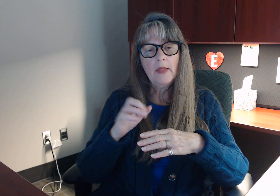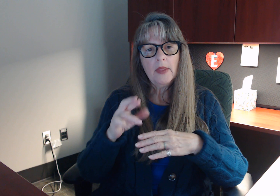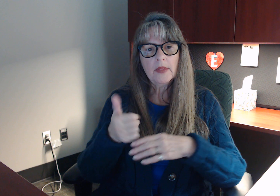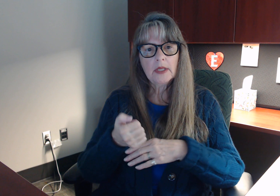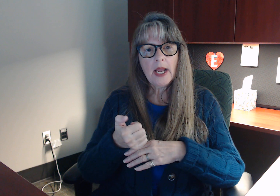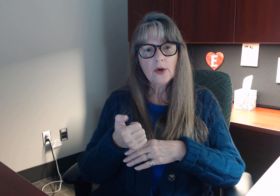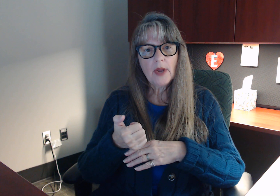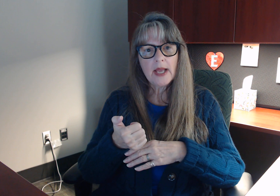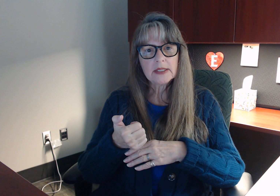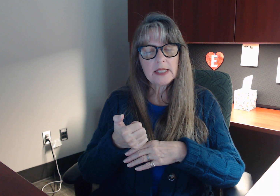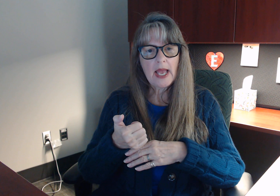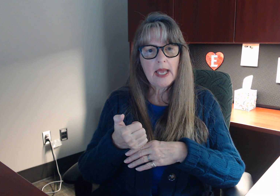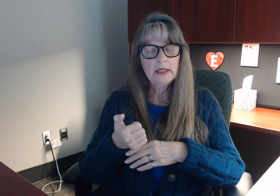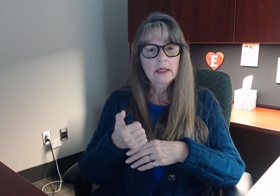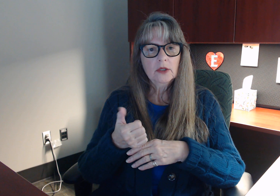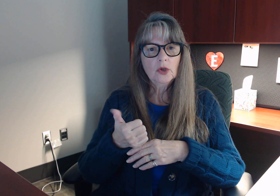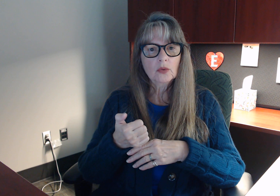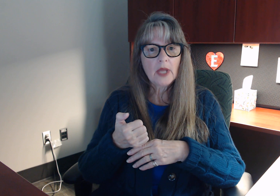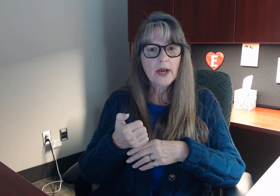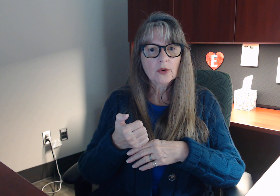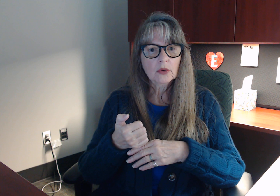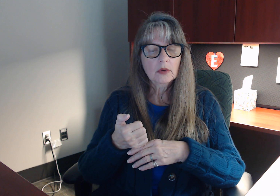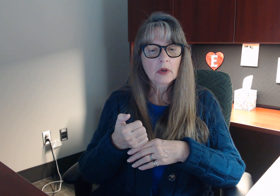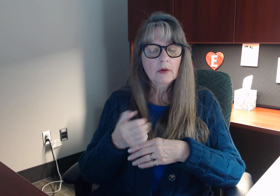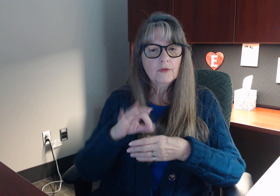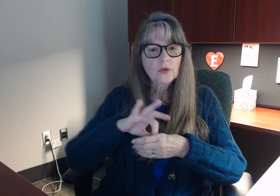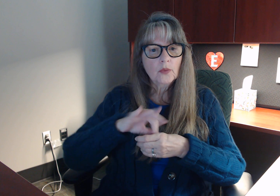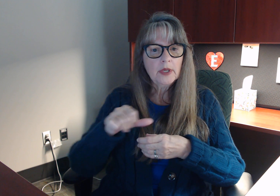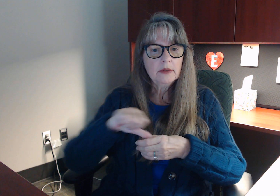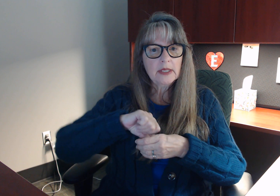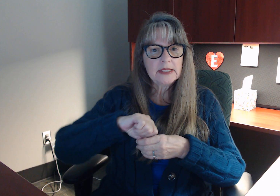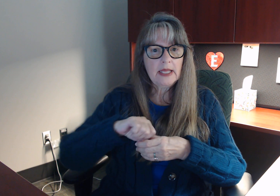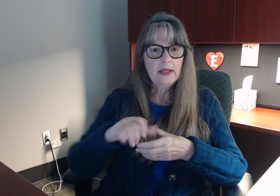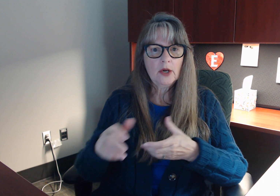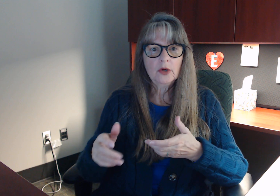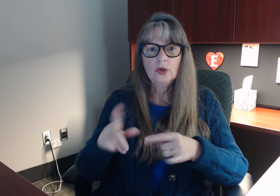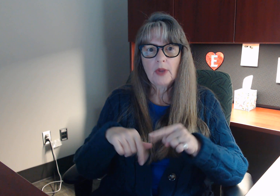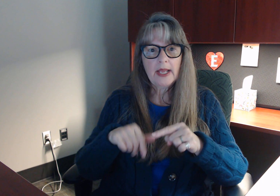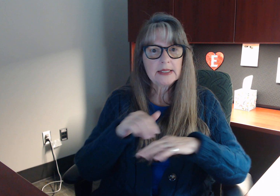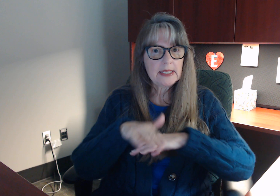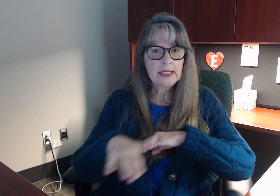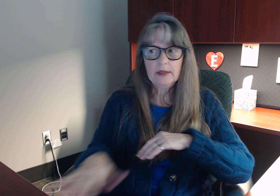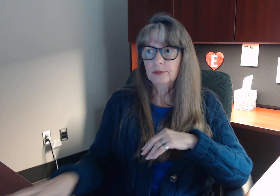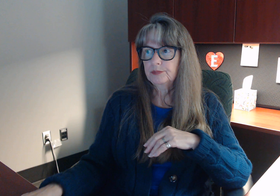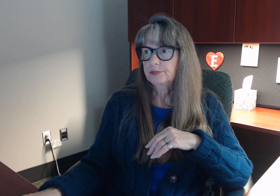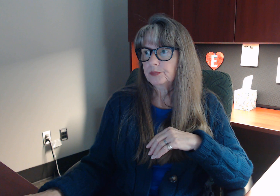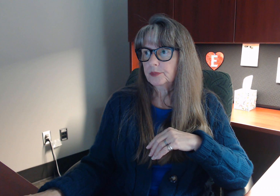then the lighter has that, lighter fluid that's in there, and you can't send it.